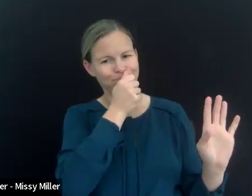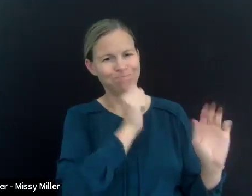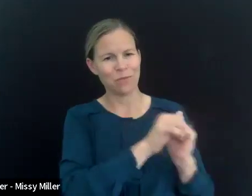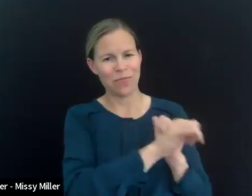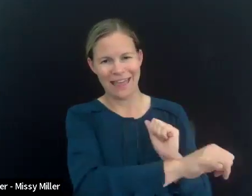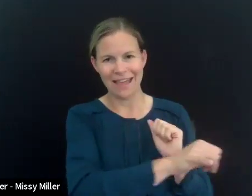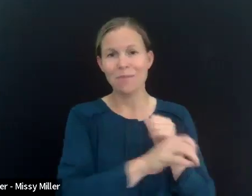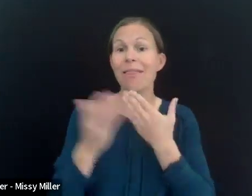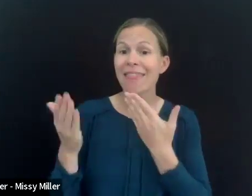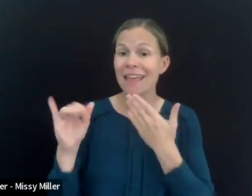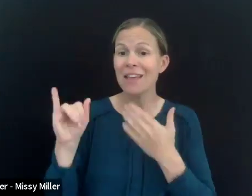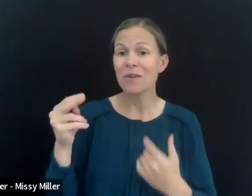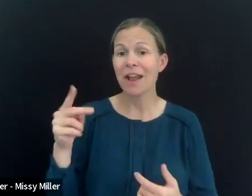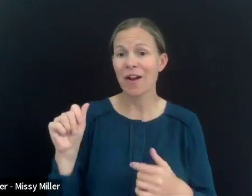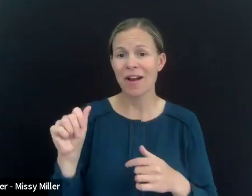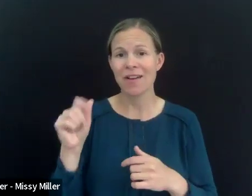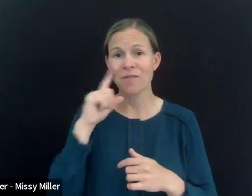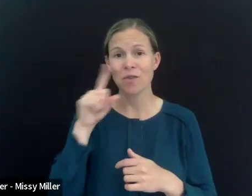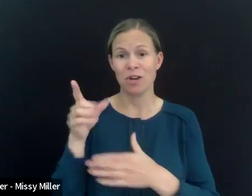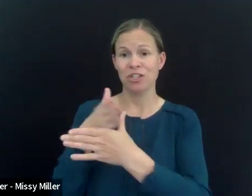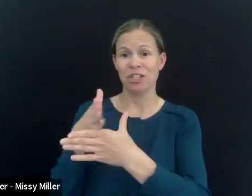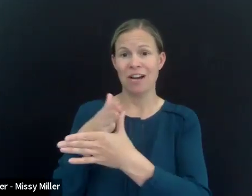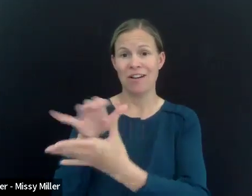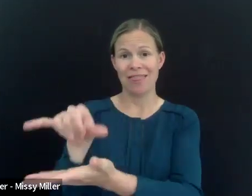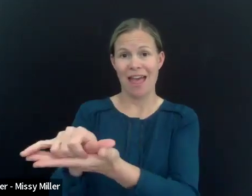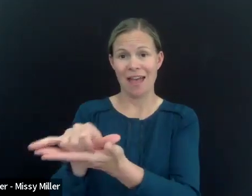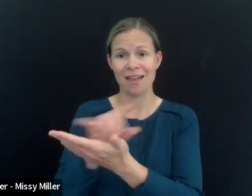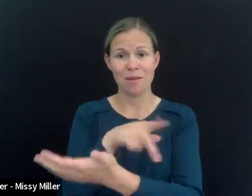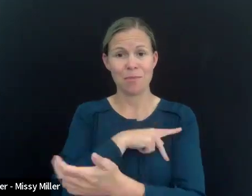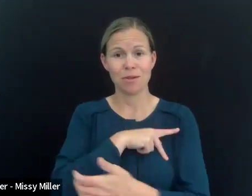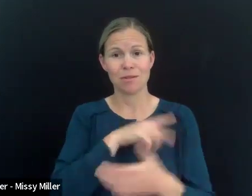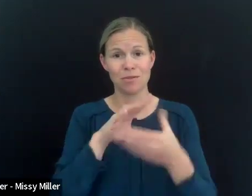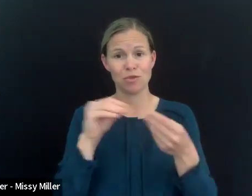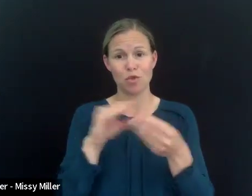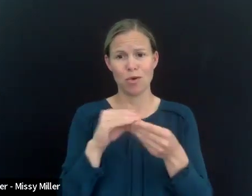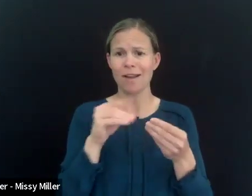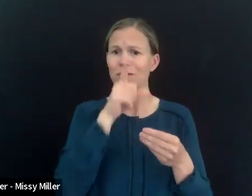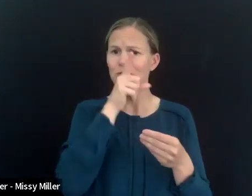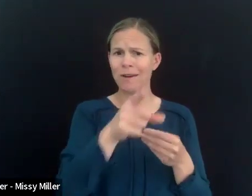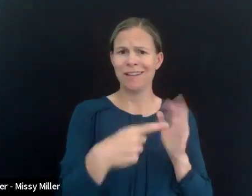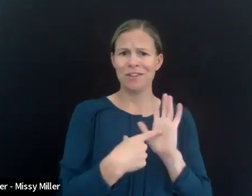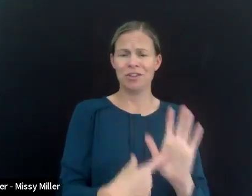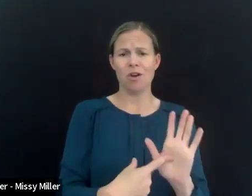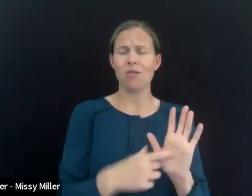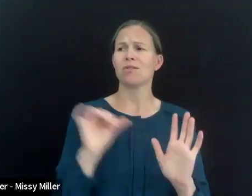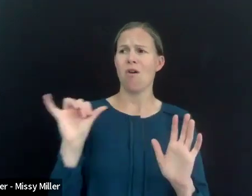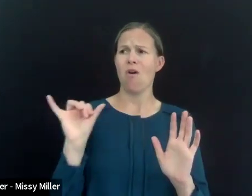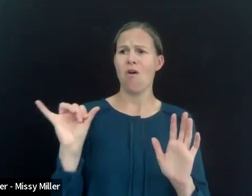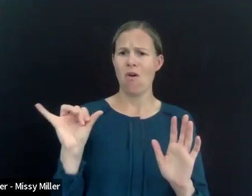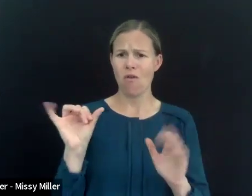Indra, for that, for sharing that personal story, because in this moment, it just reminded me